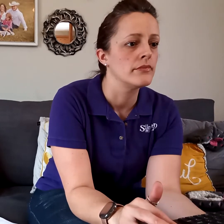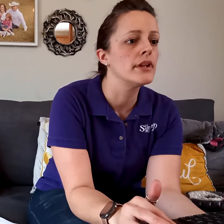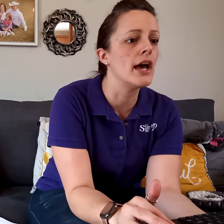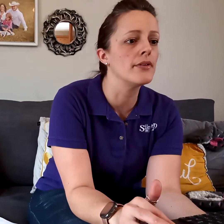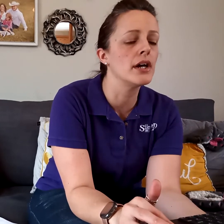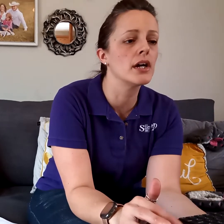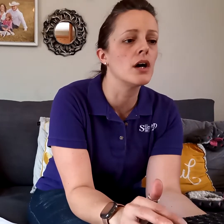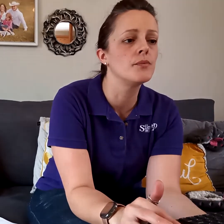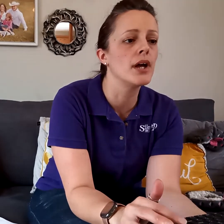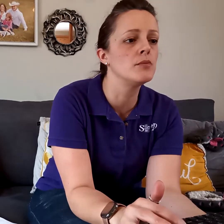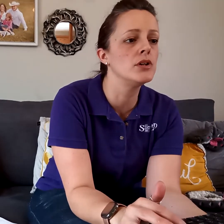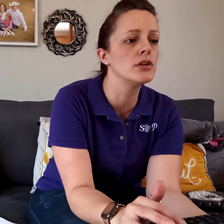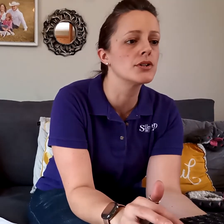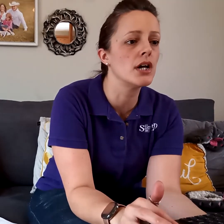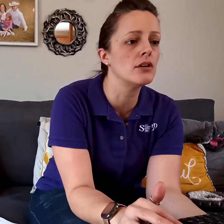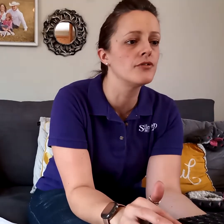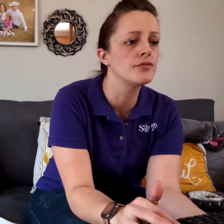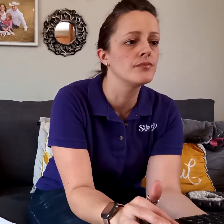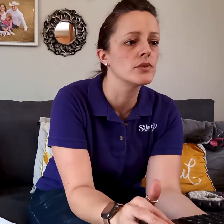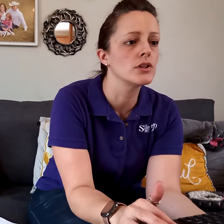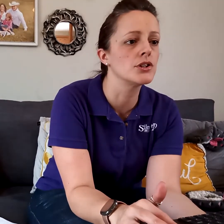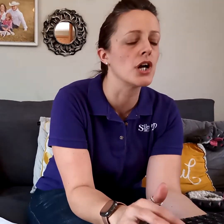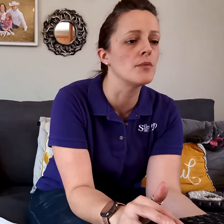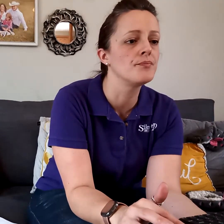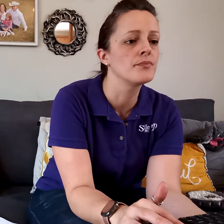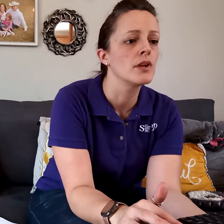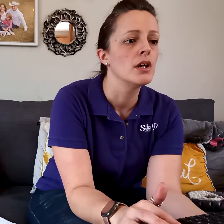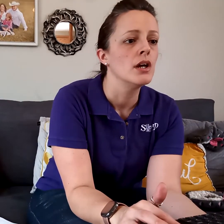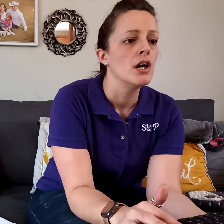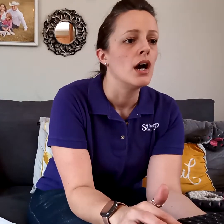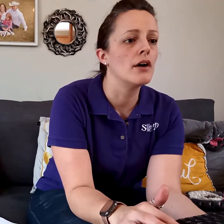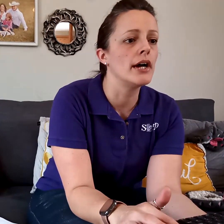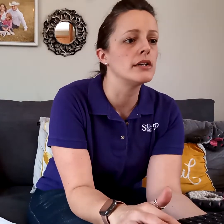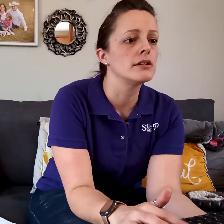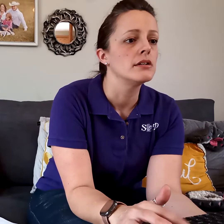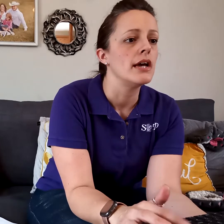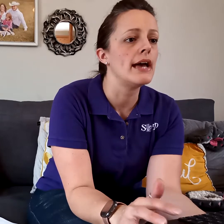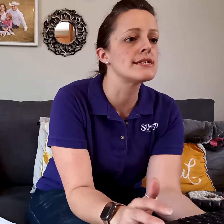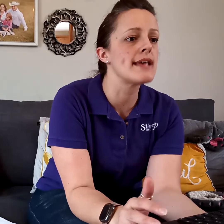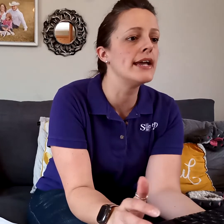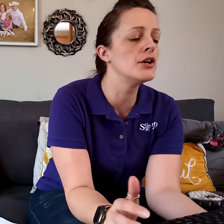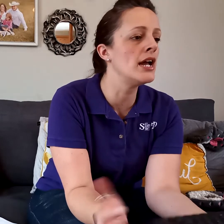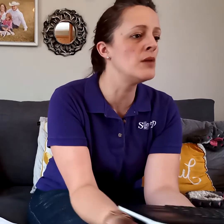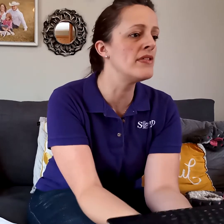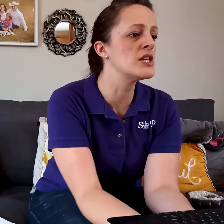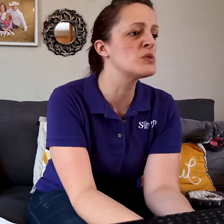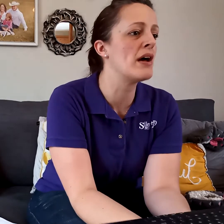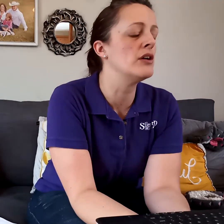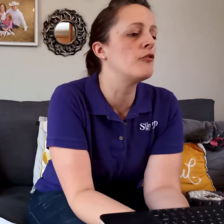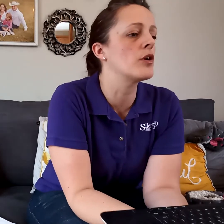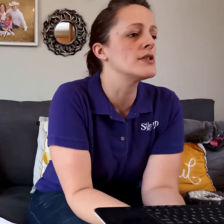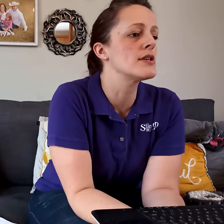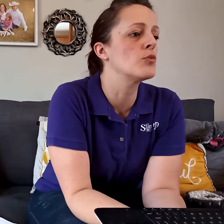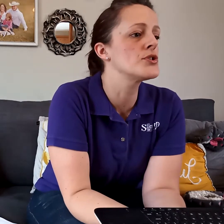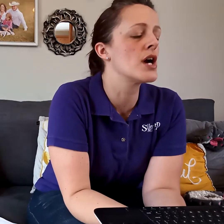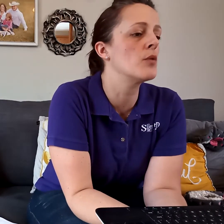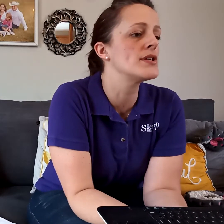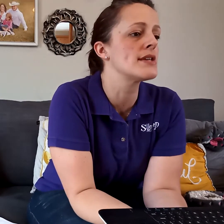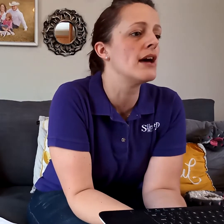Yeah, there you go. Unmute yourself. Good job. All right. Say your name and then spell it for us. And we'll start with Seth and